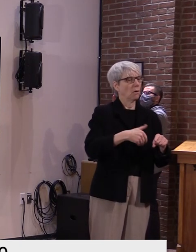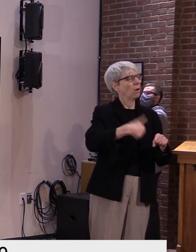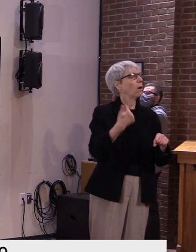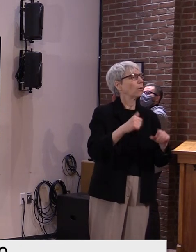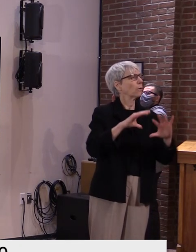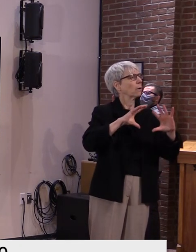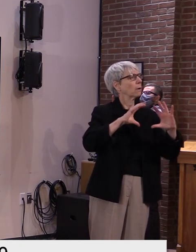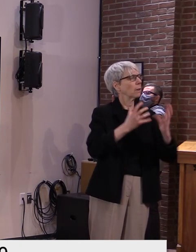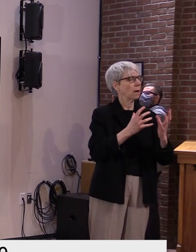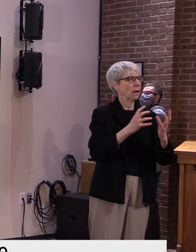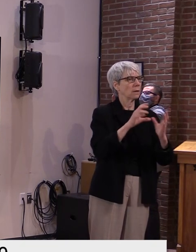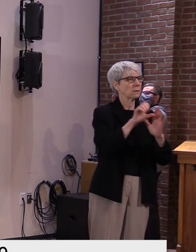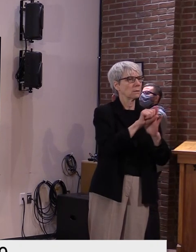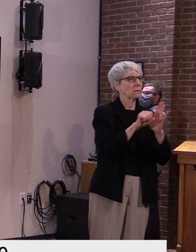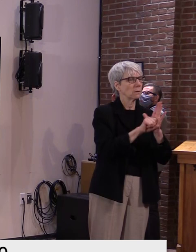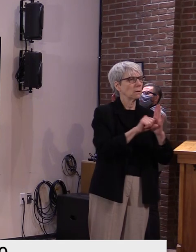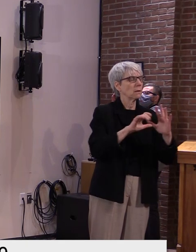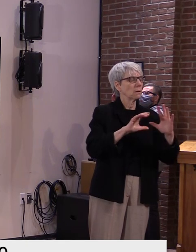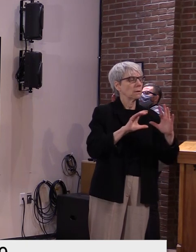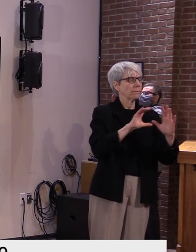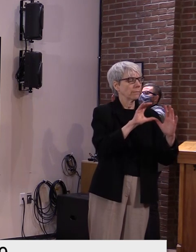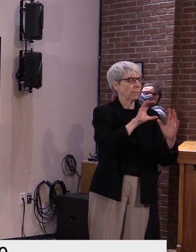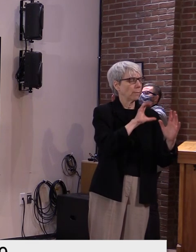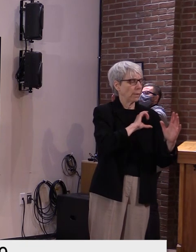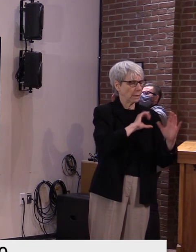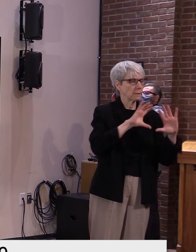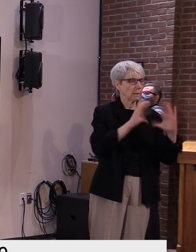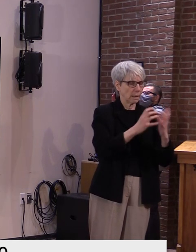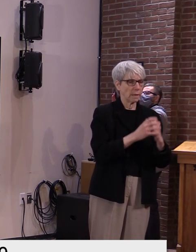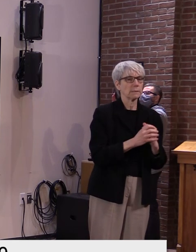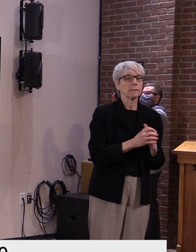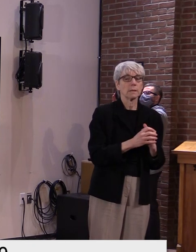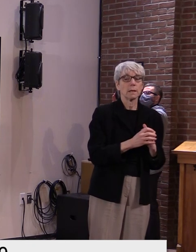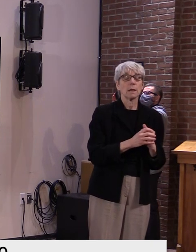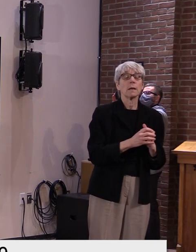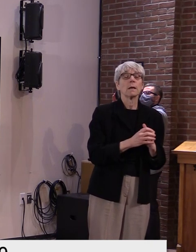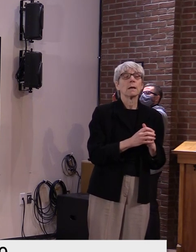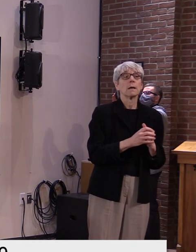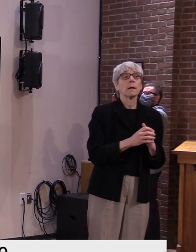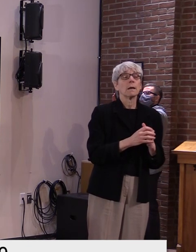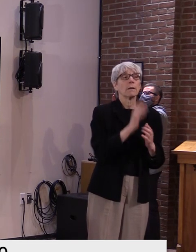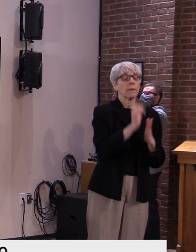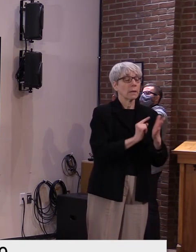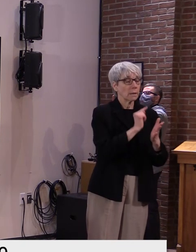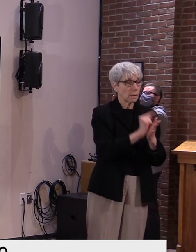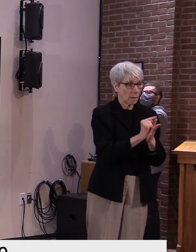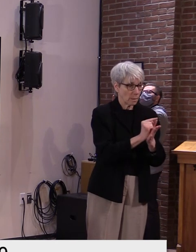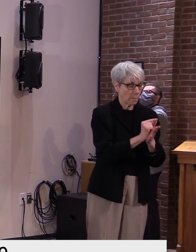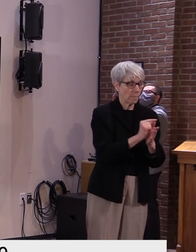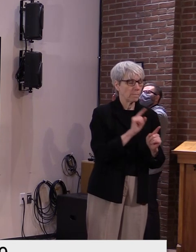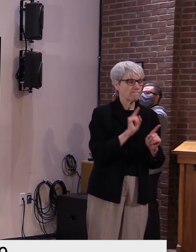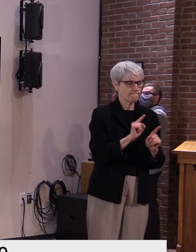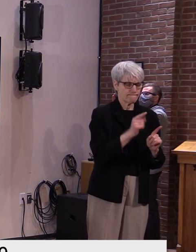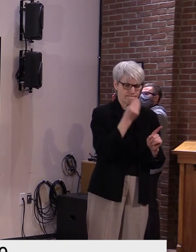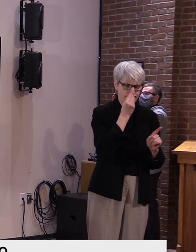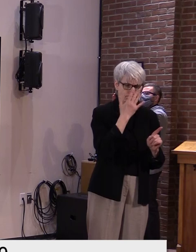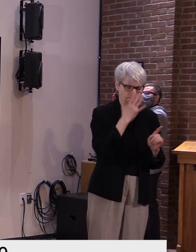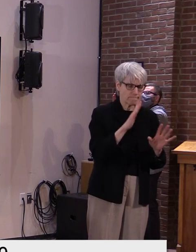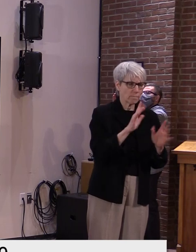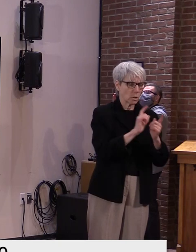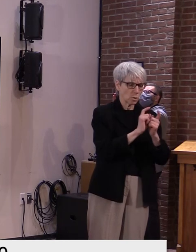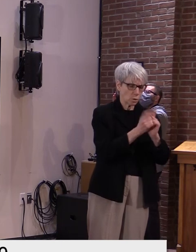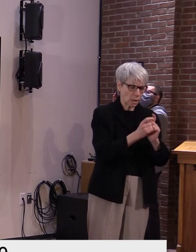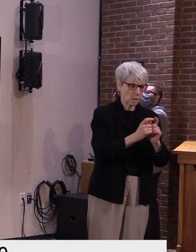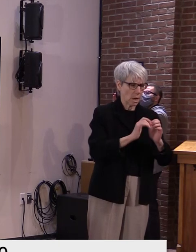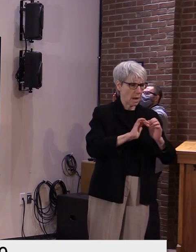academy staff, in close contact with the entire public safety community, made alterations to the operational posture